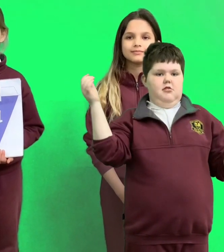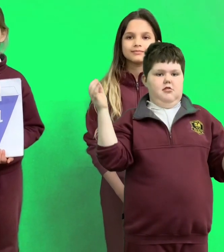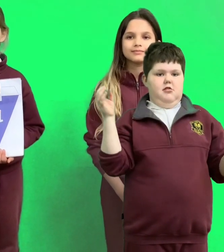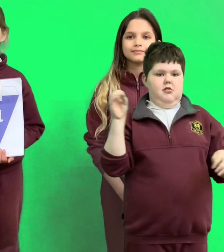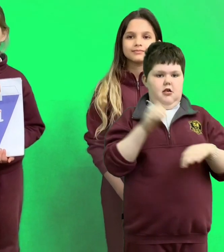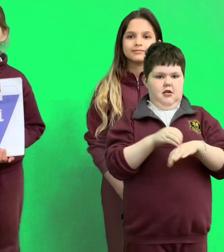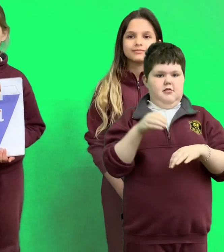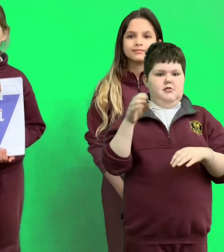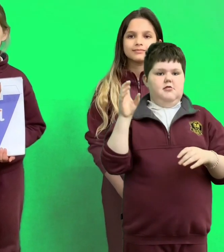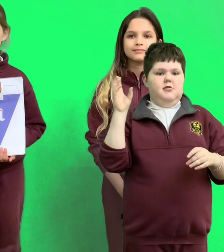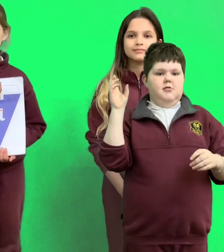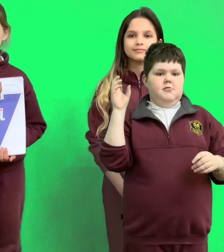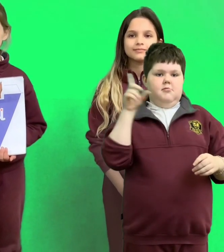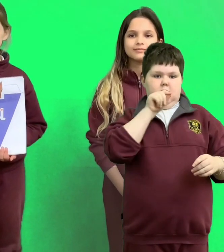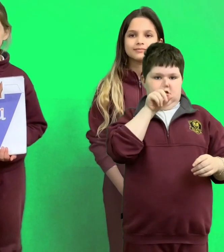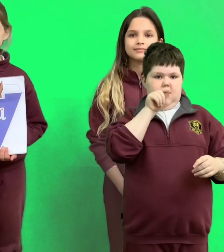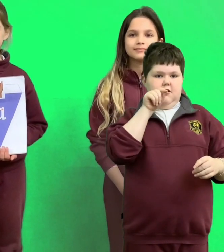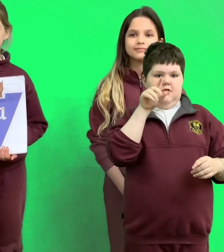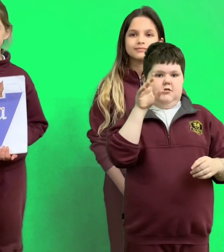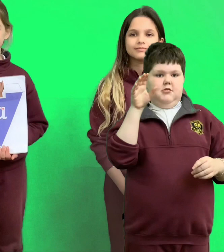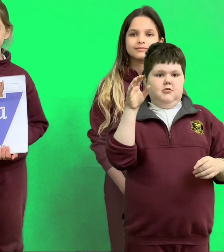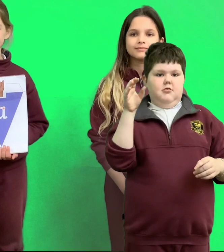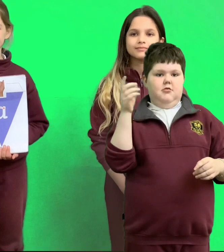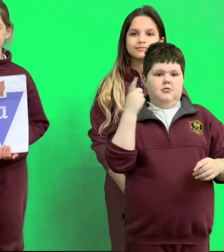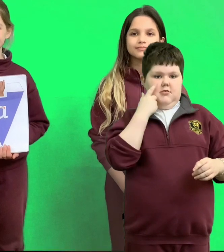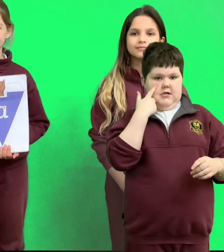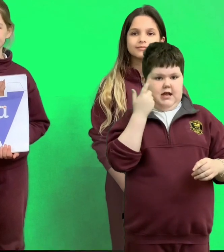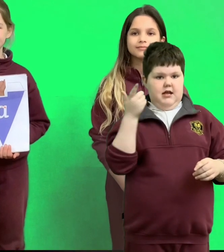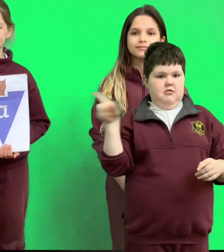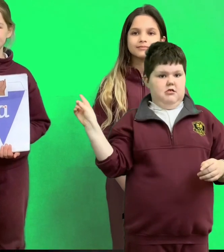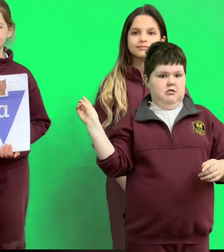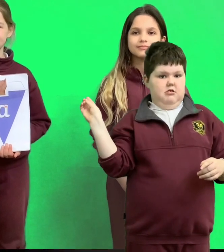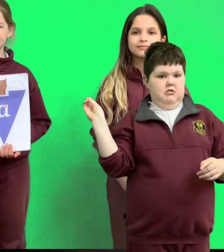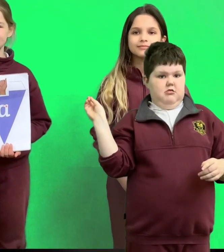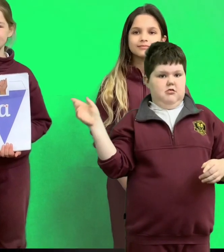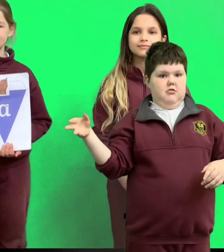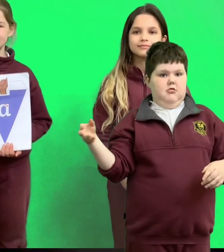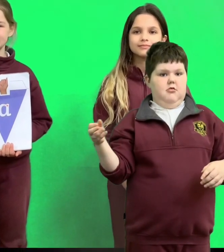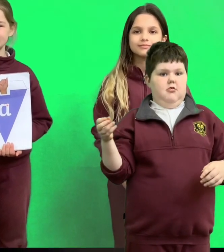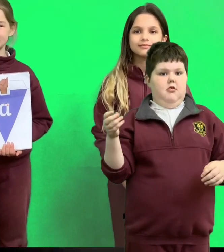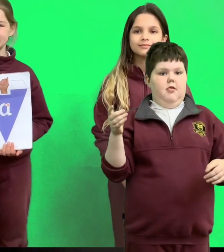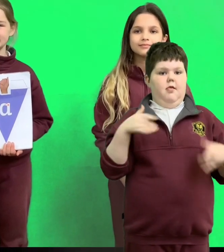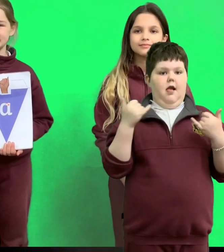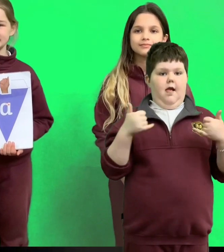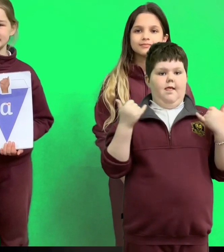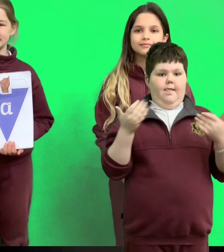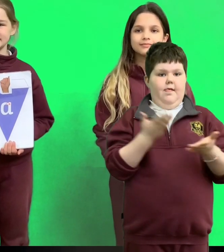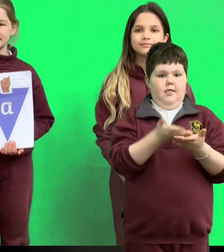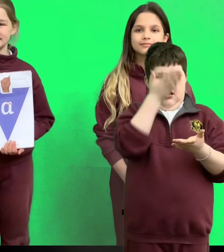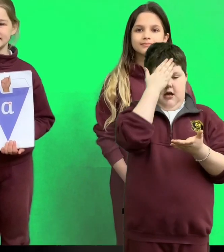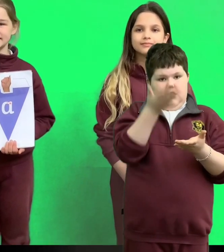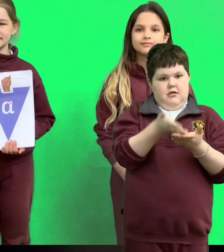on Twitter. Have a look. Enjoy learning.